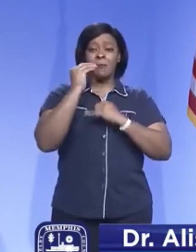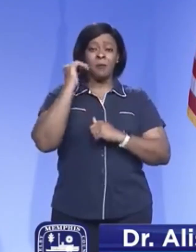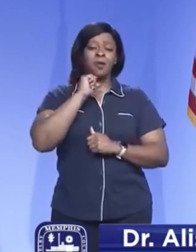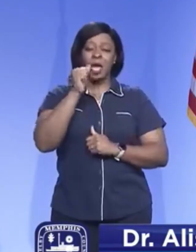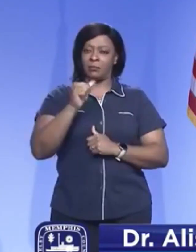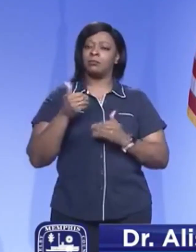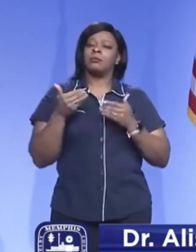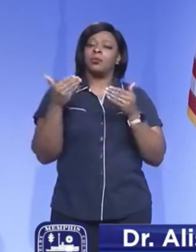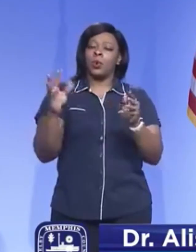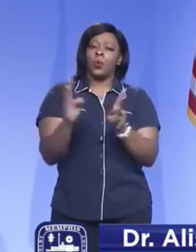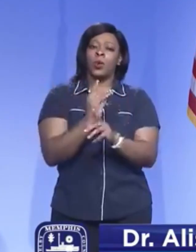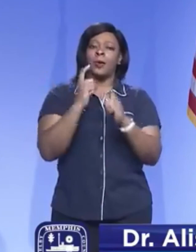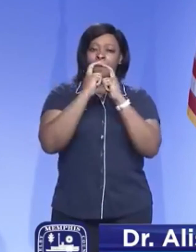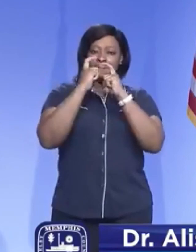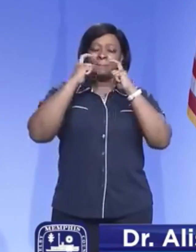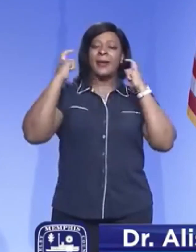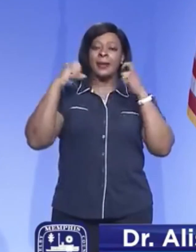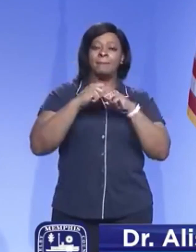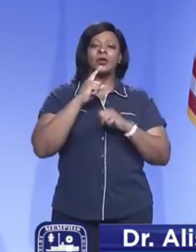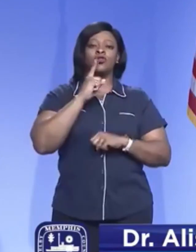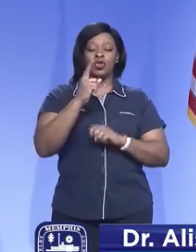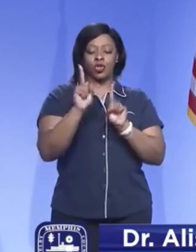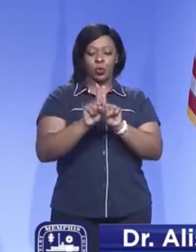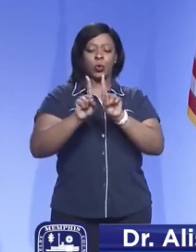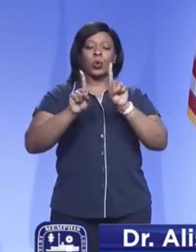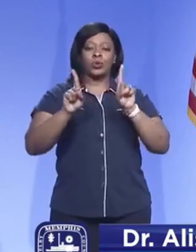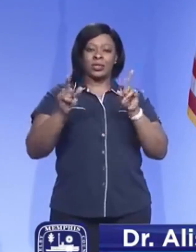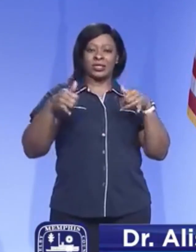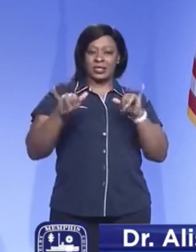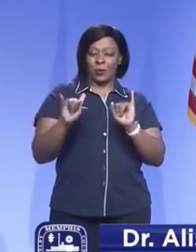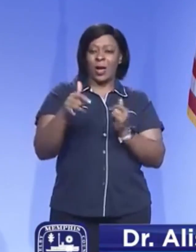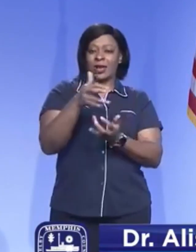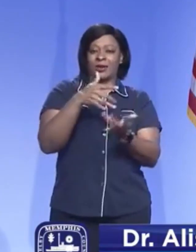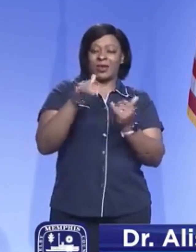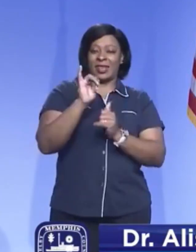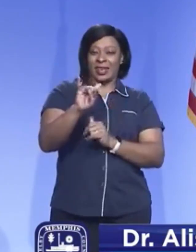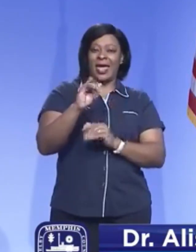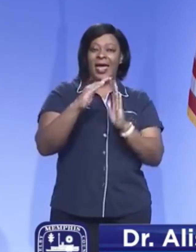consider wearing a mask and ensure that you're social distancing while you're in that particular household.